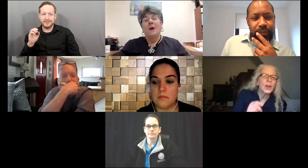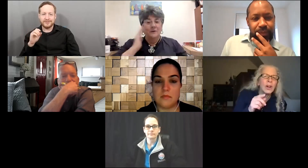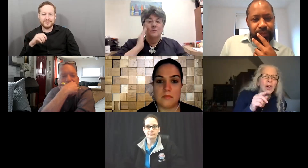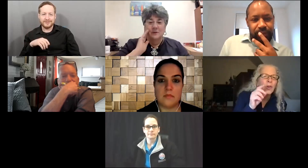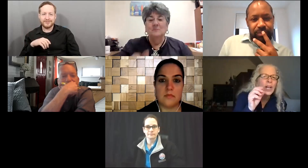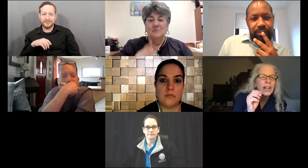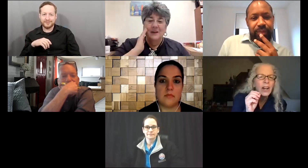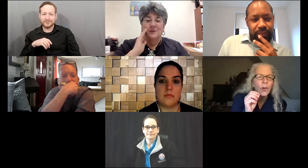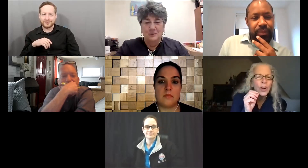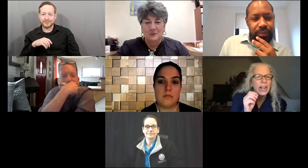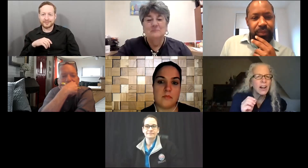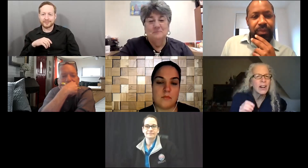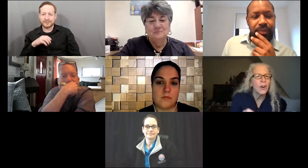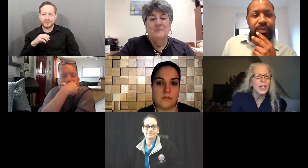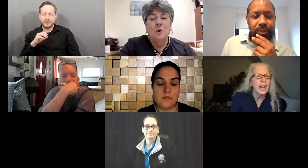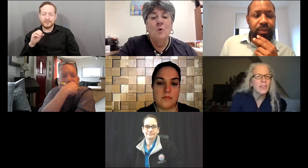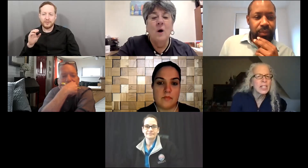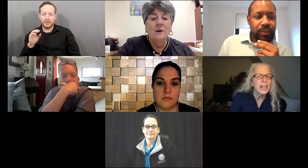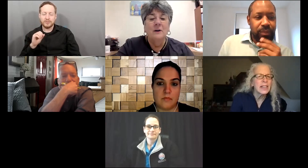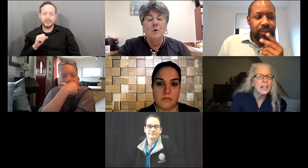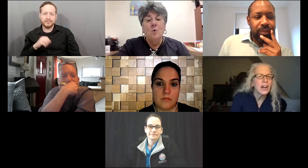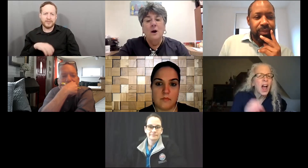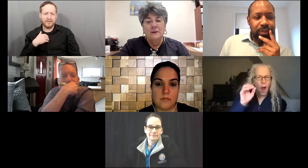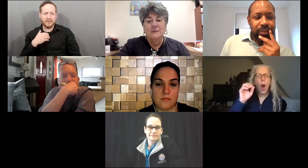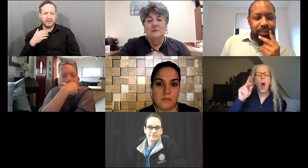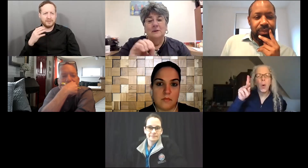Oh, I know him. I know. Okanari.